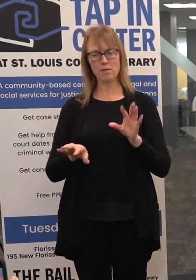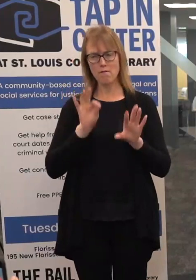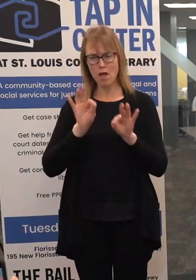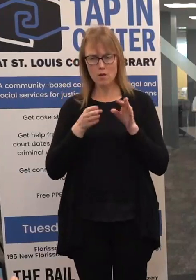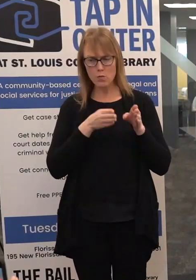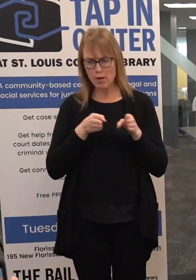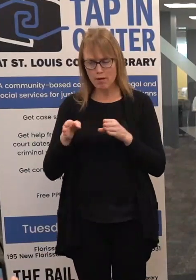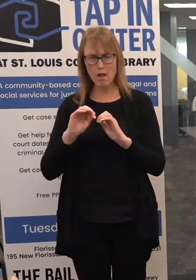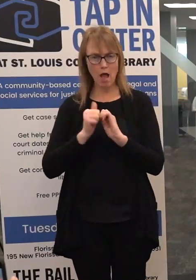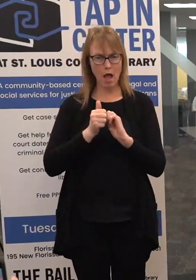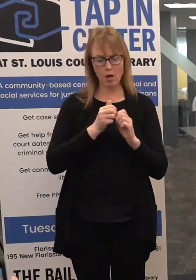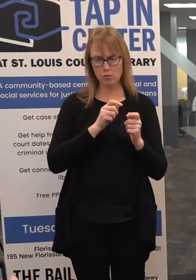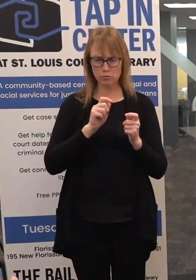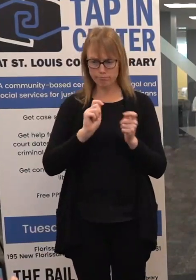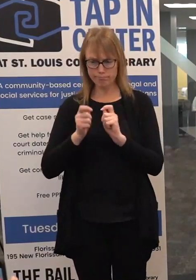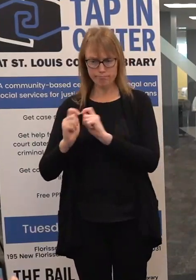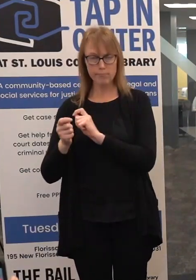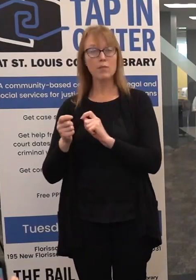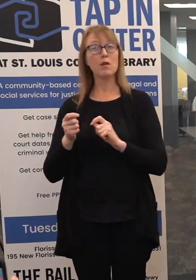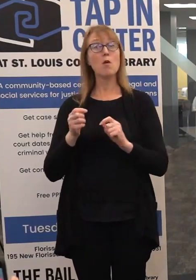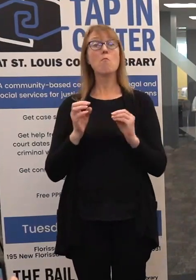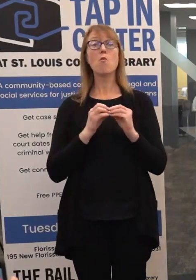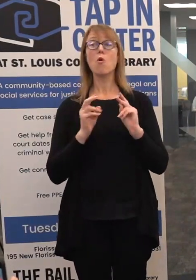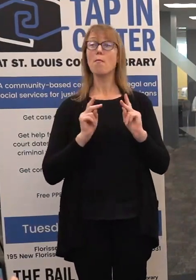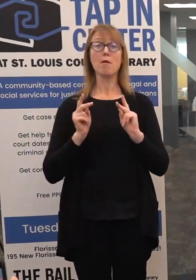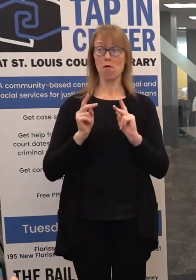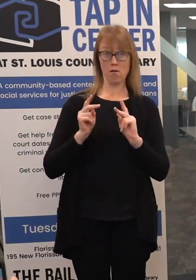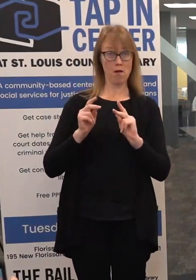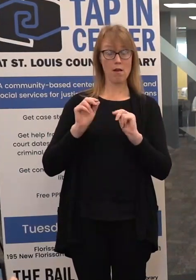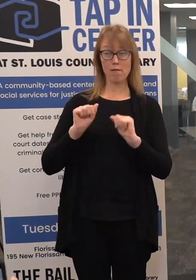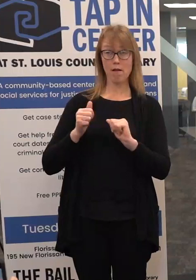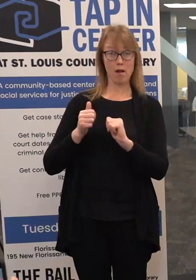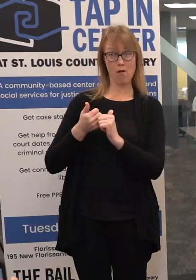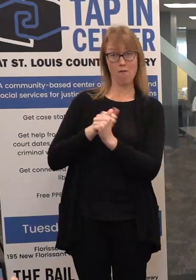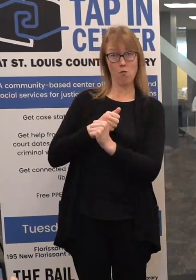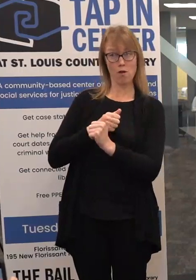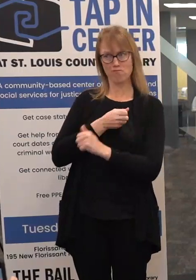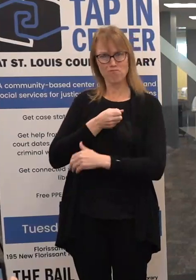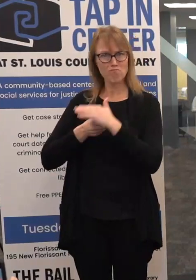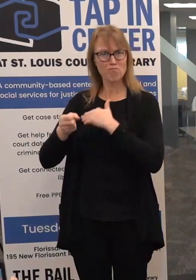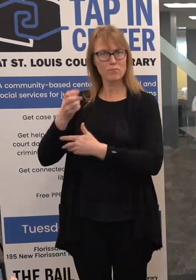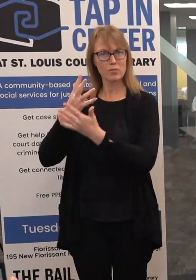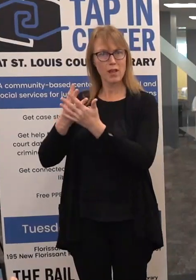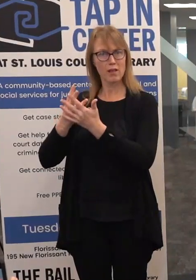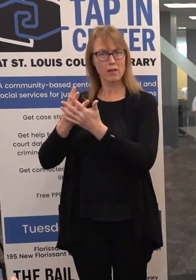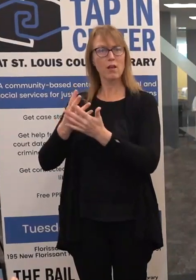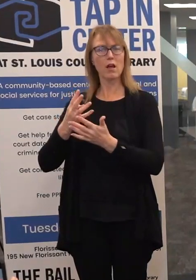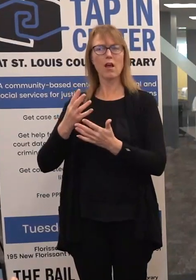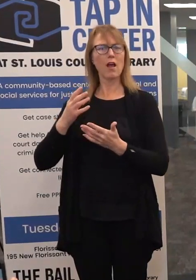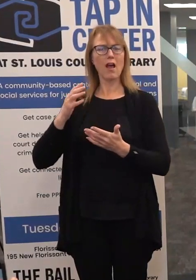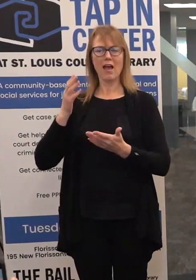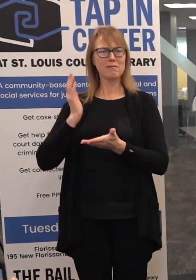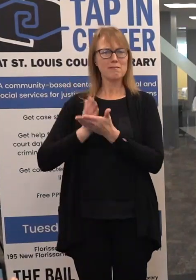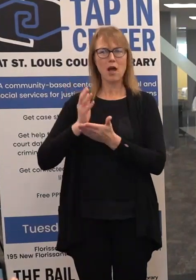ways to keep more people out of jail and to address the overrepresentation of people with color in our jail